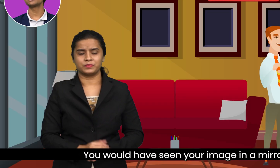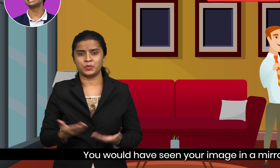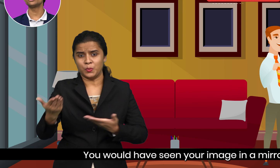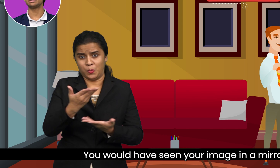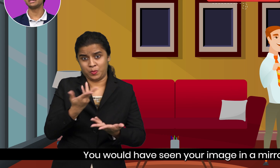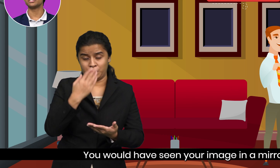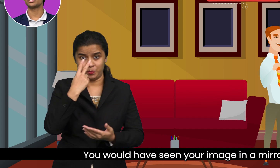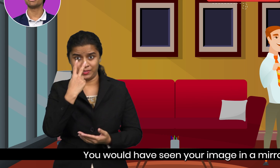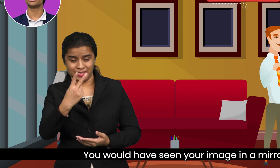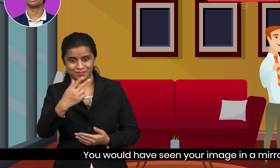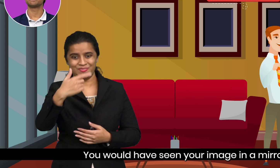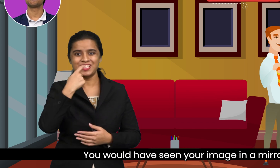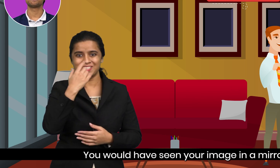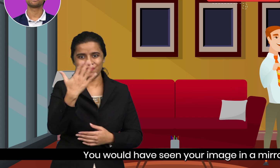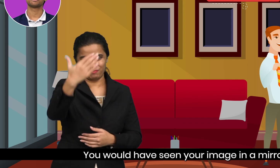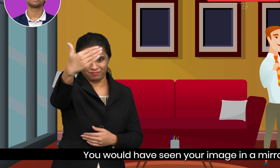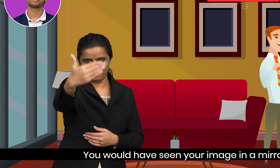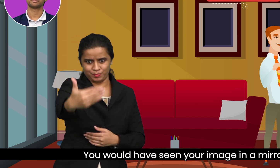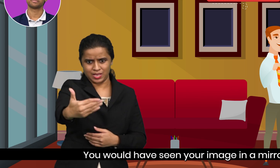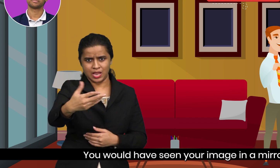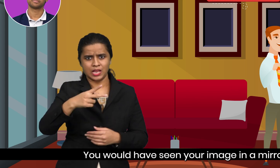You would have seen your image in a mirror.